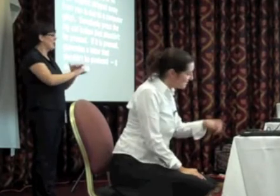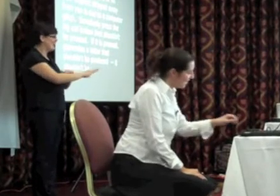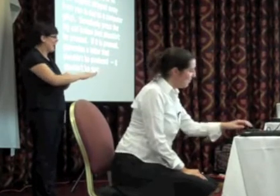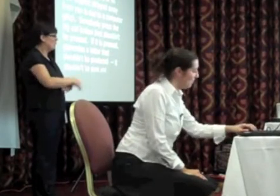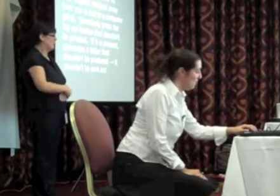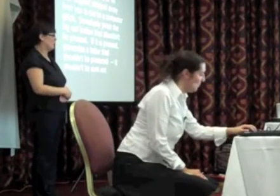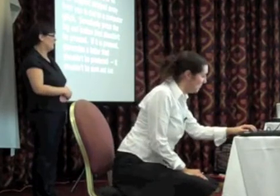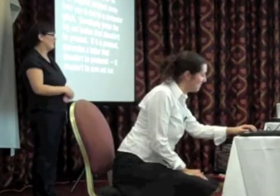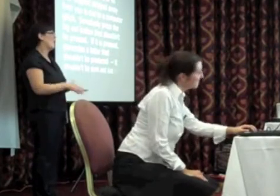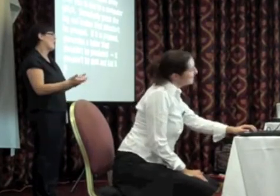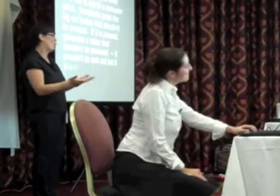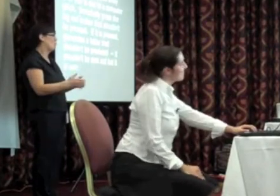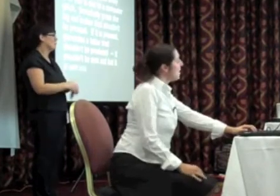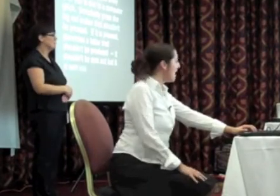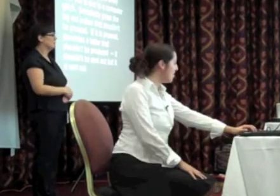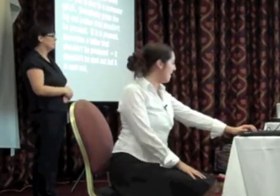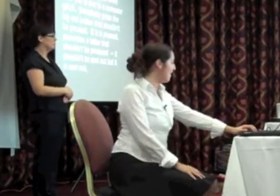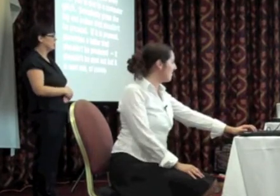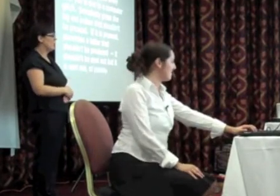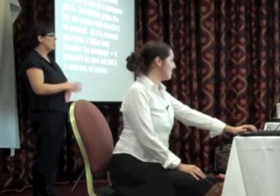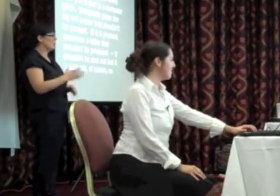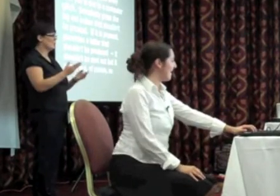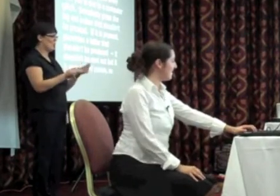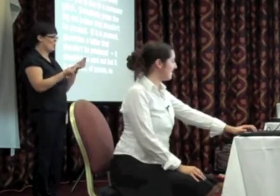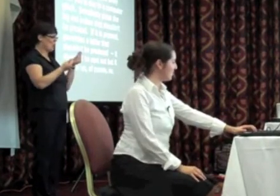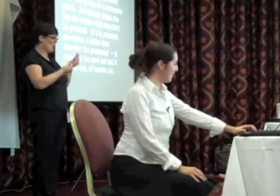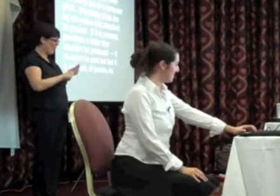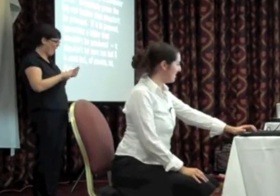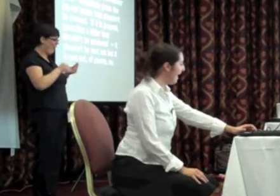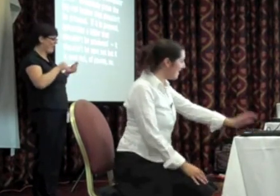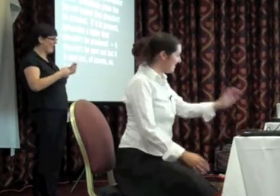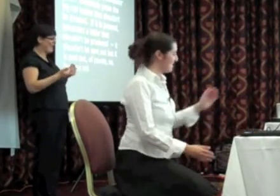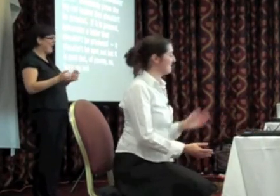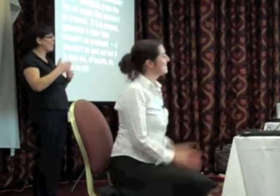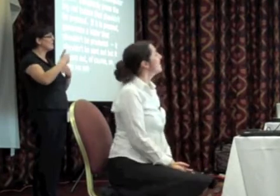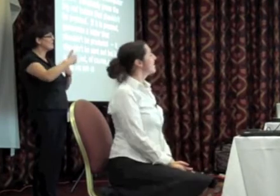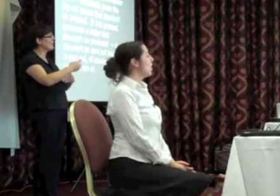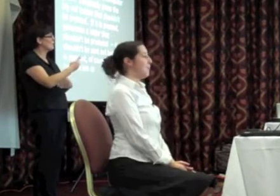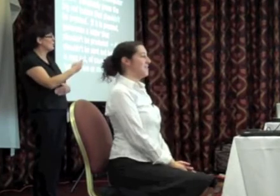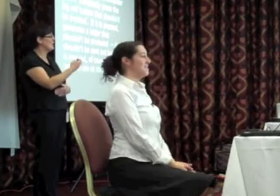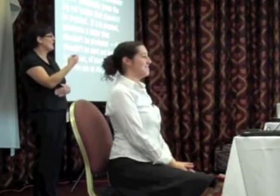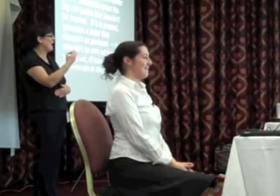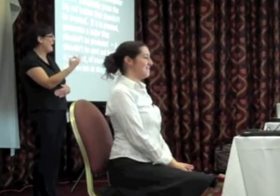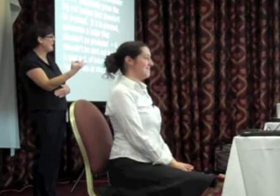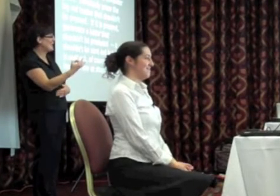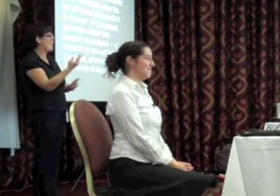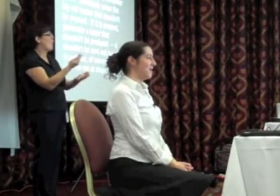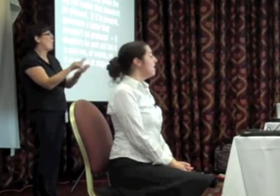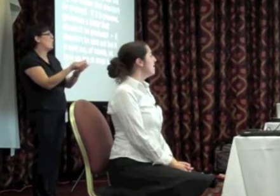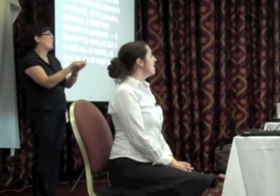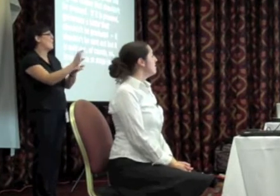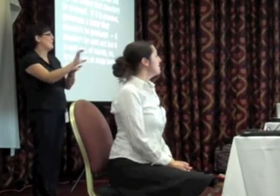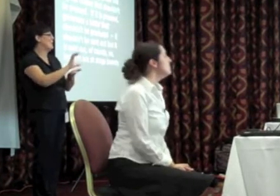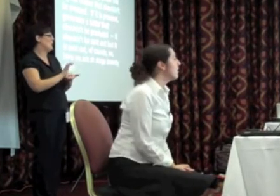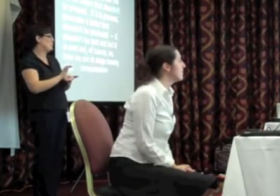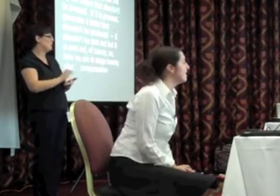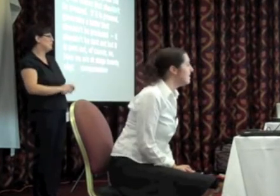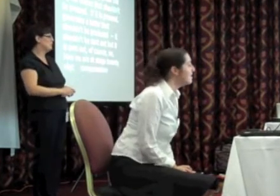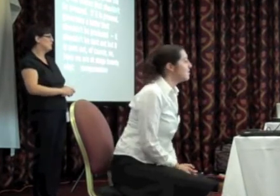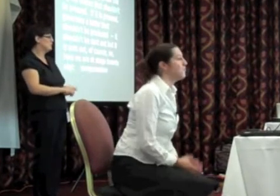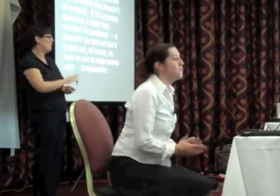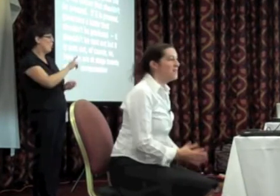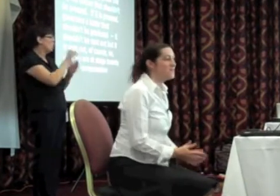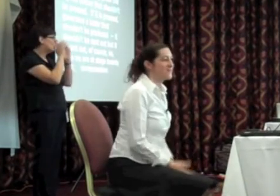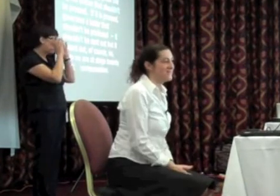out, of course. So here we are at stage 28, compensation. Don't